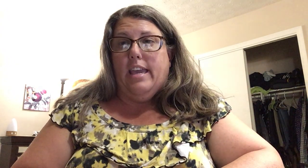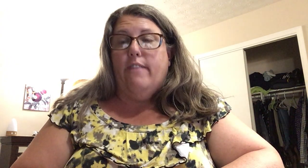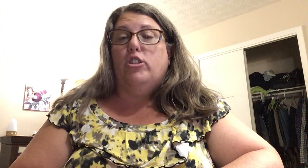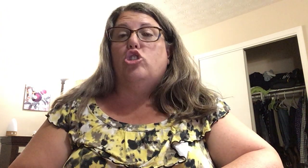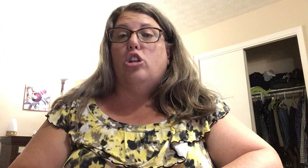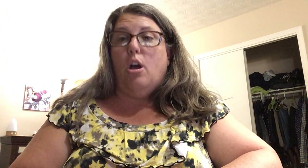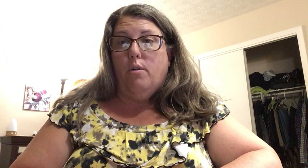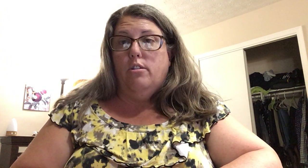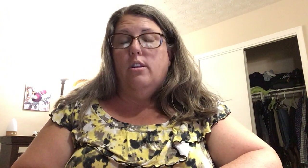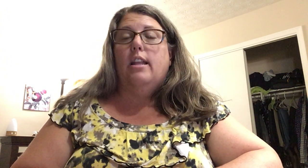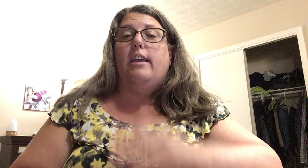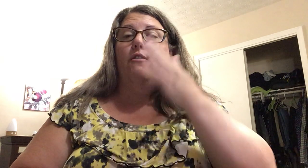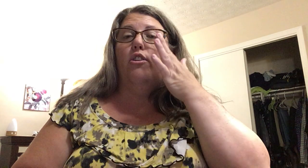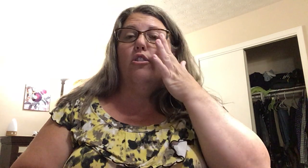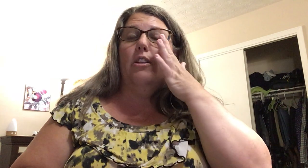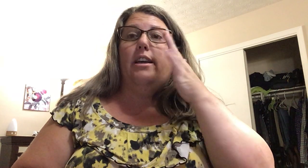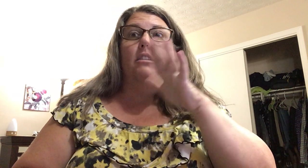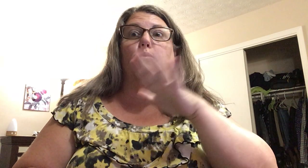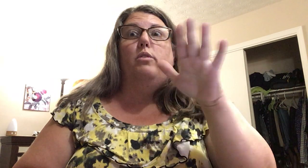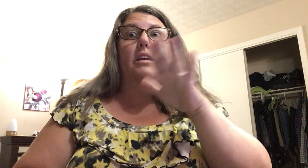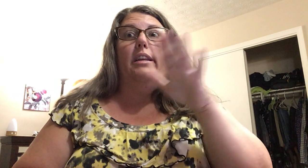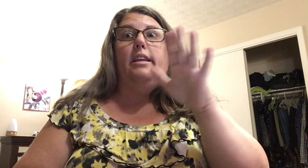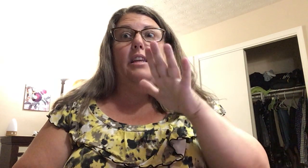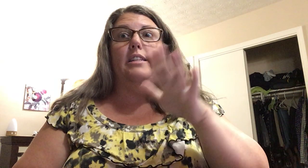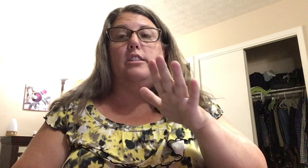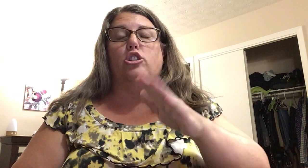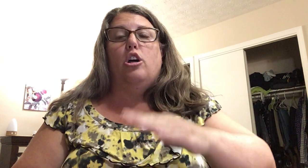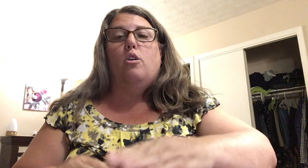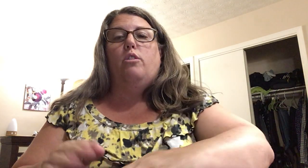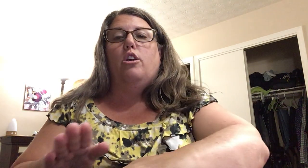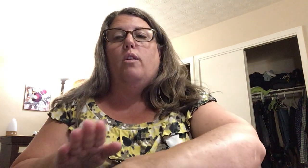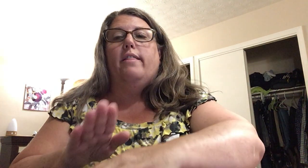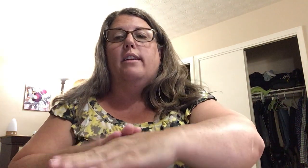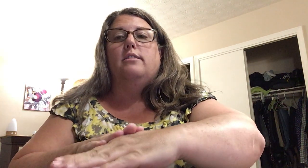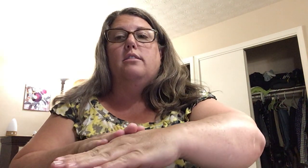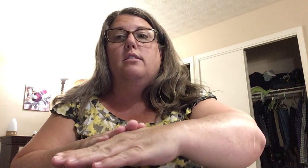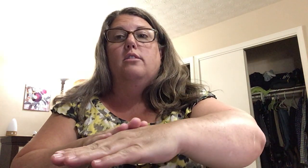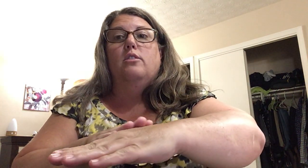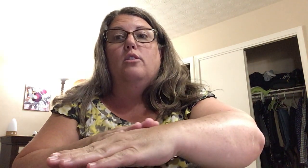even slower. Like if you're like really need it slow, you can go like this.